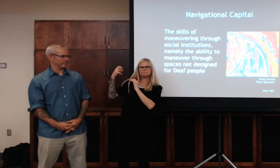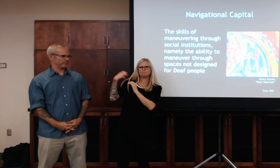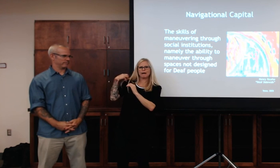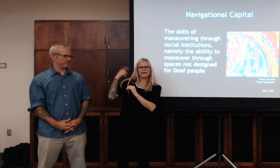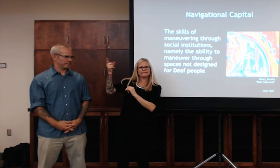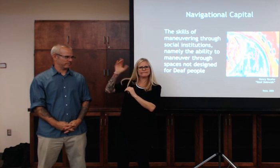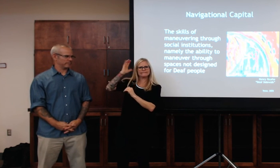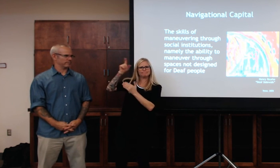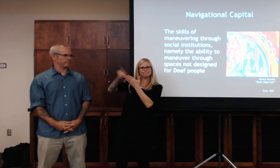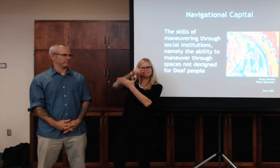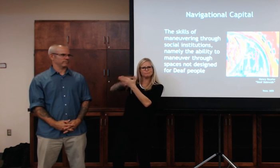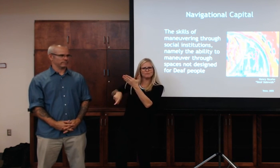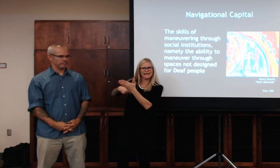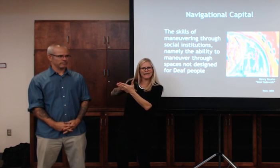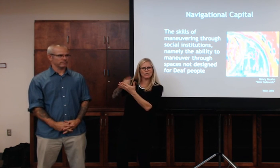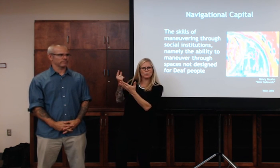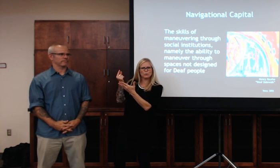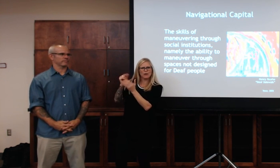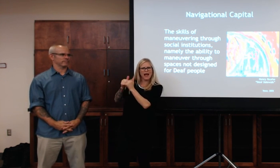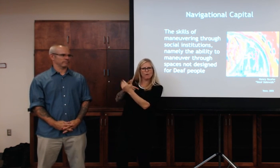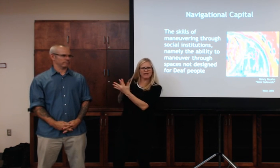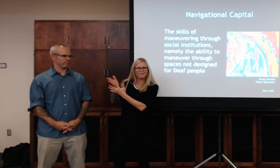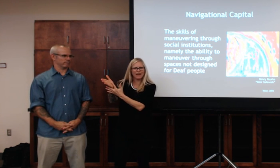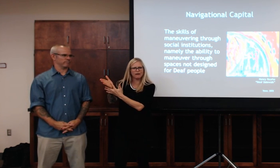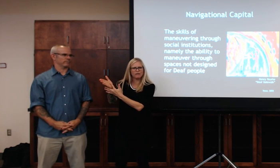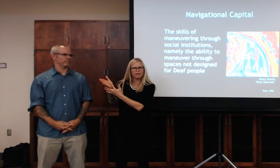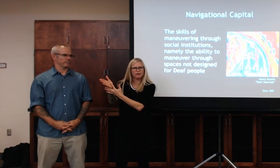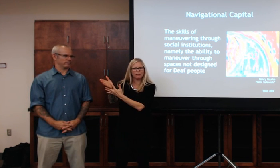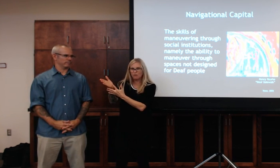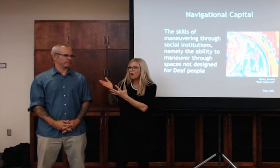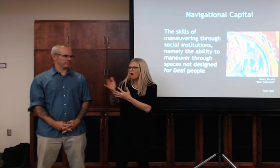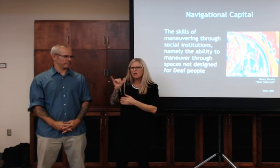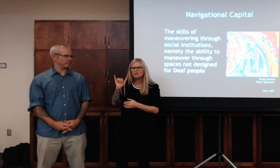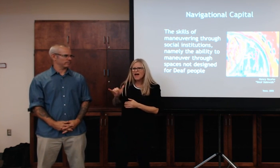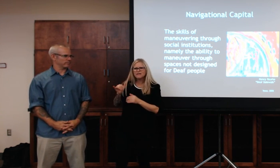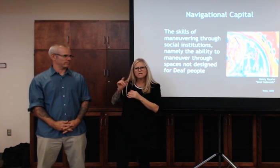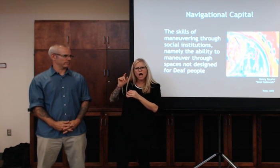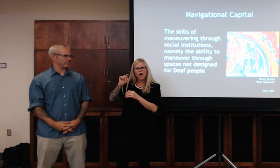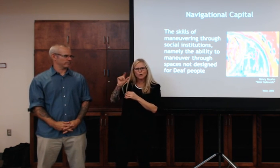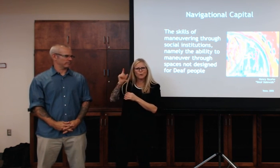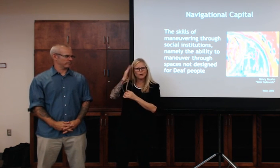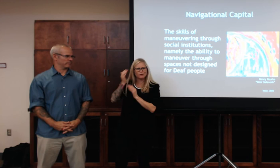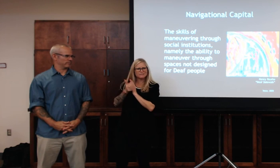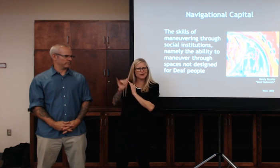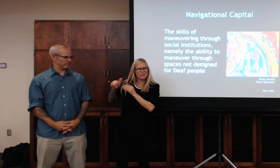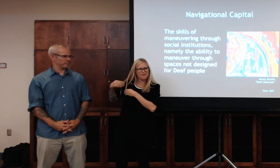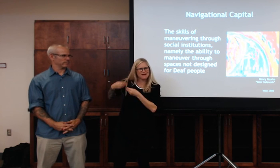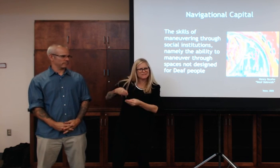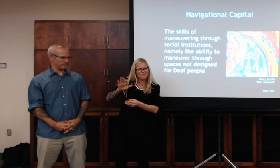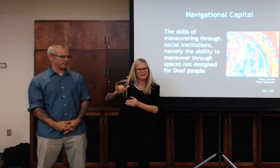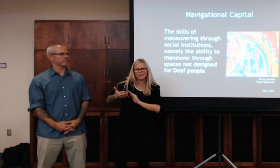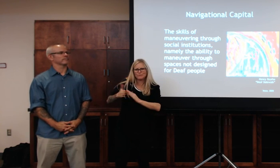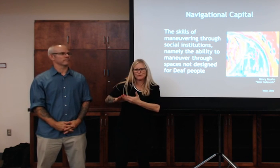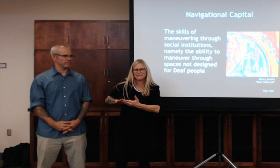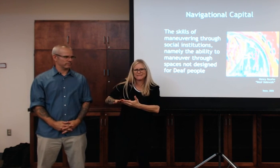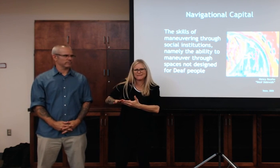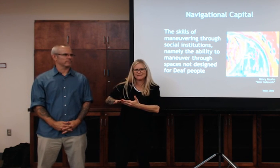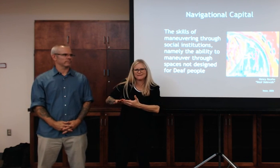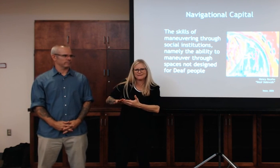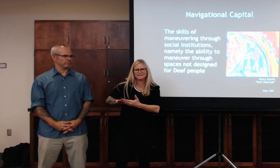a conversation with my boss who is criticizing me for something? How do I navigate that? That's tools and knowledge that is passed down through the